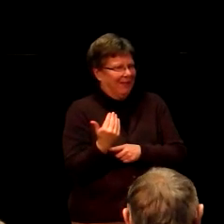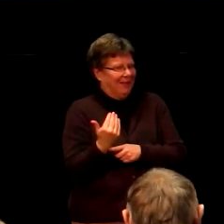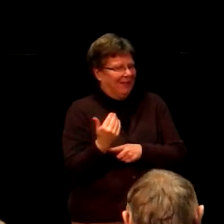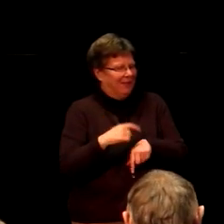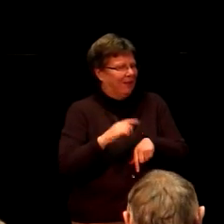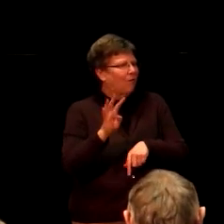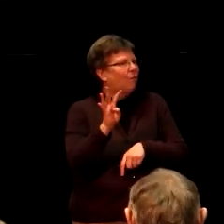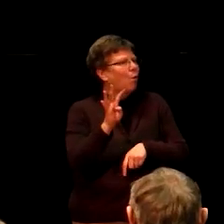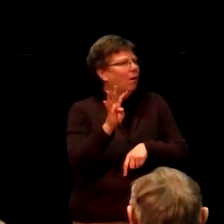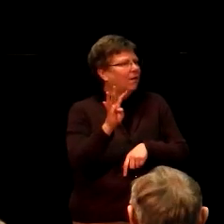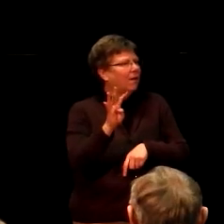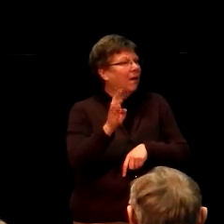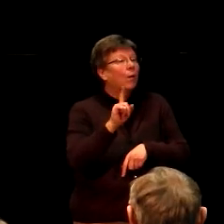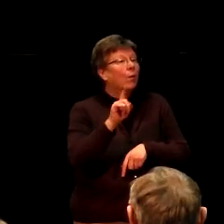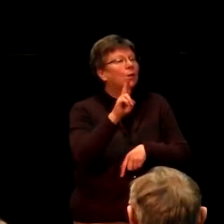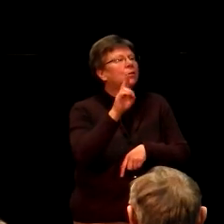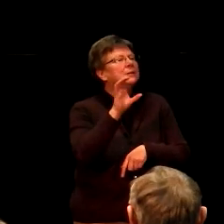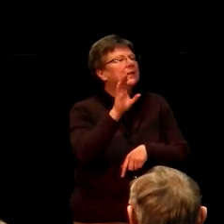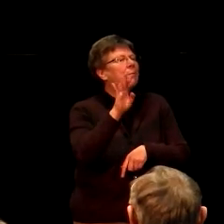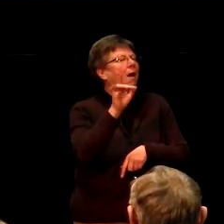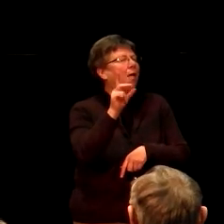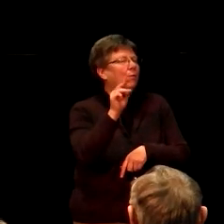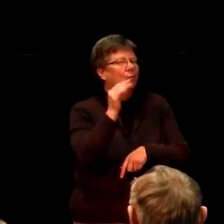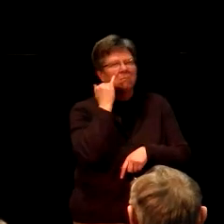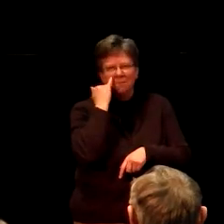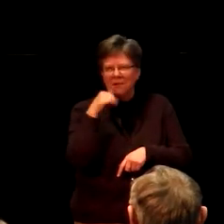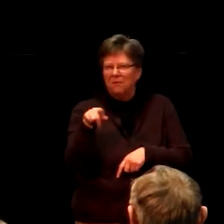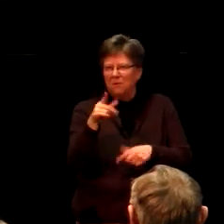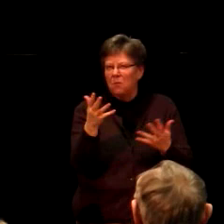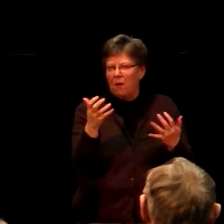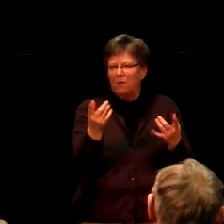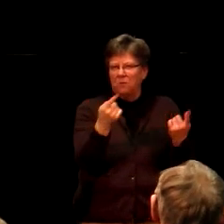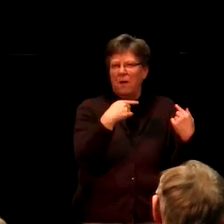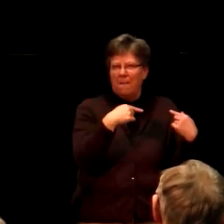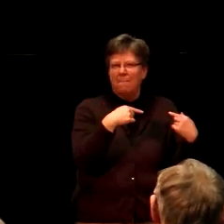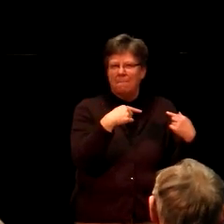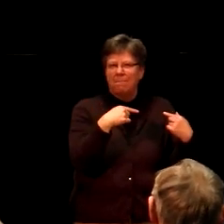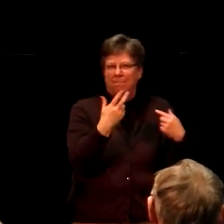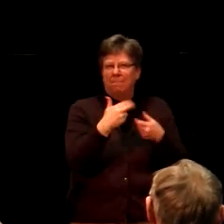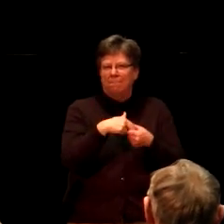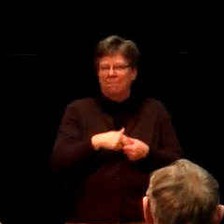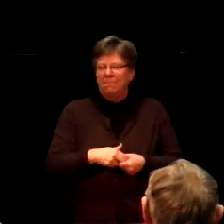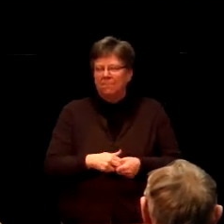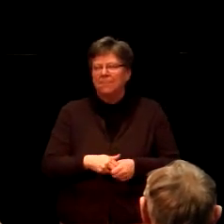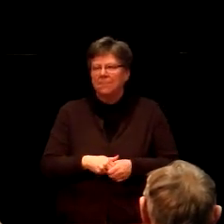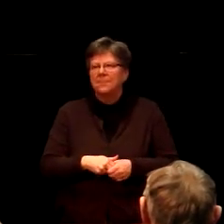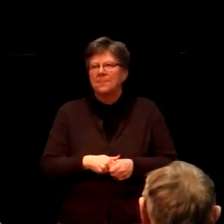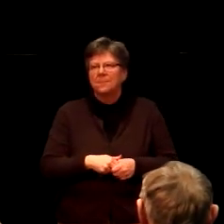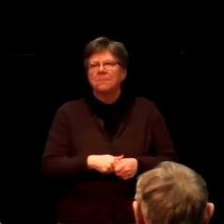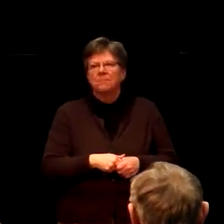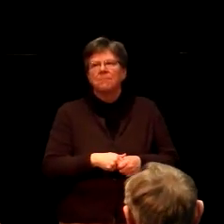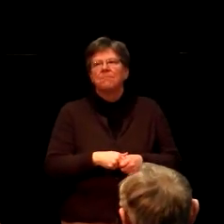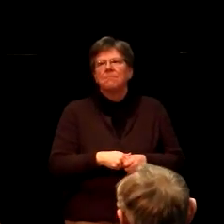at 4 o'clock in the UC Ballroom if you would care to come and participate in that.